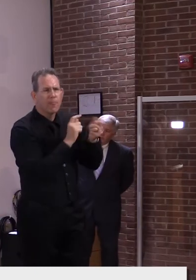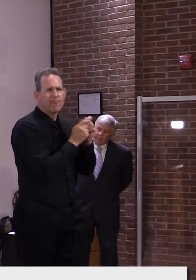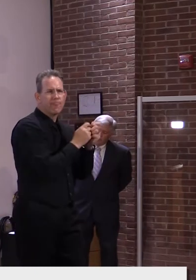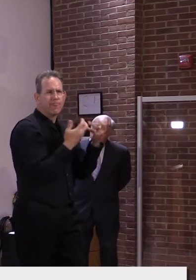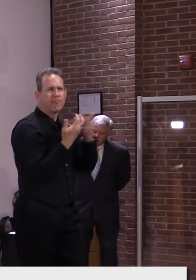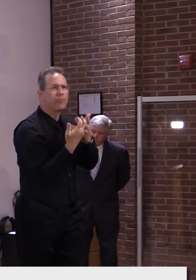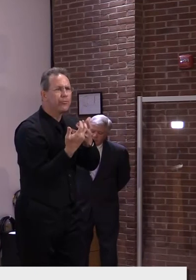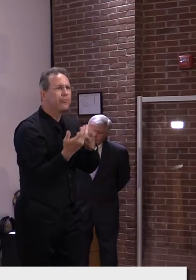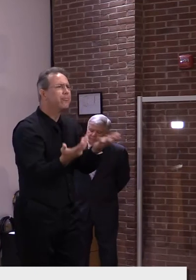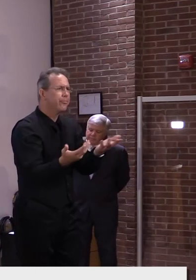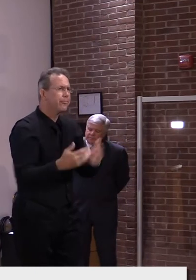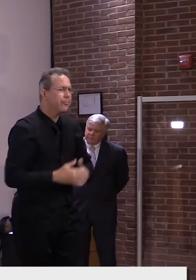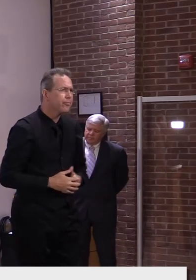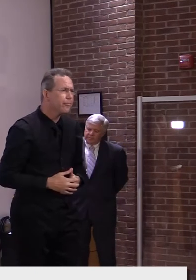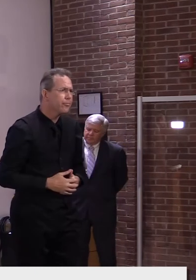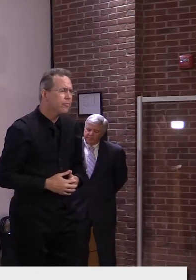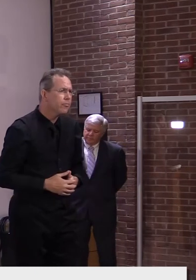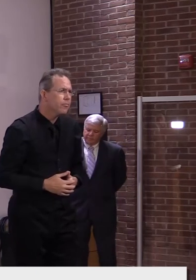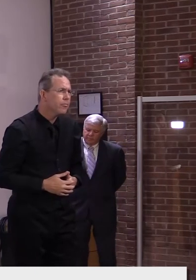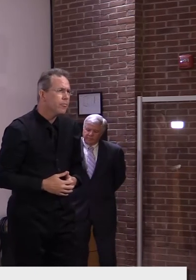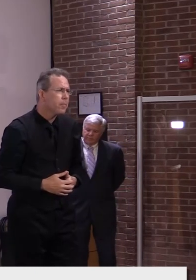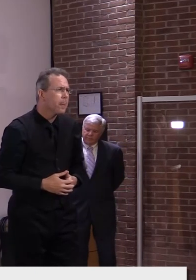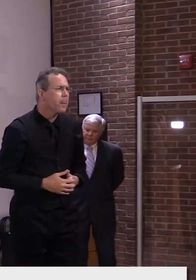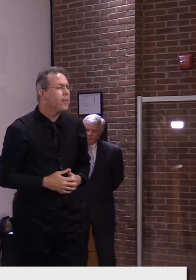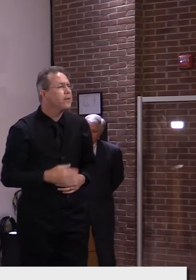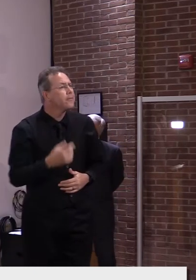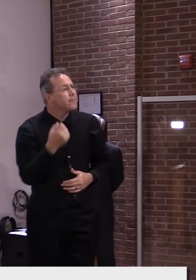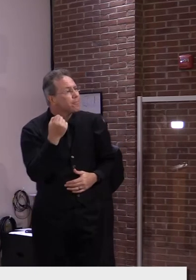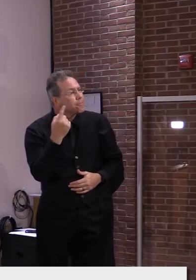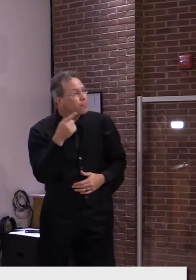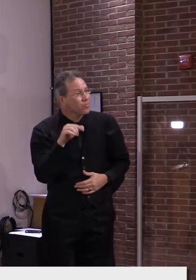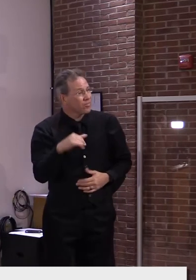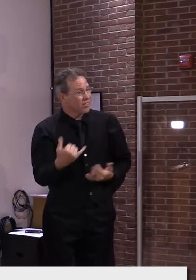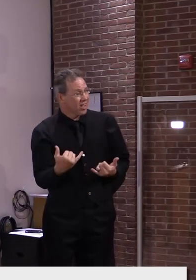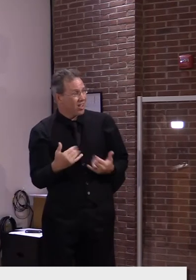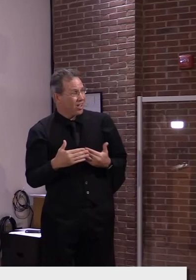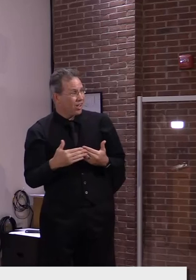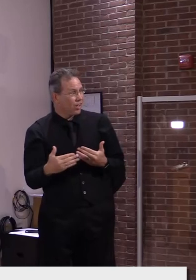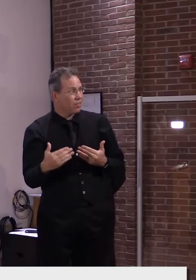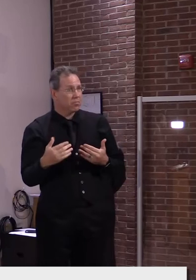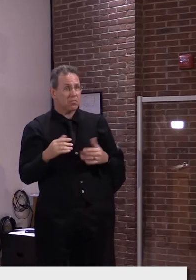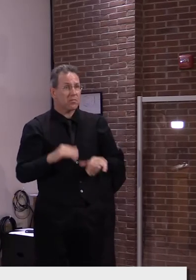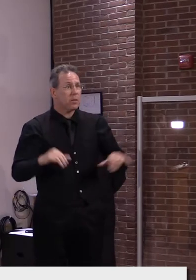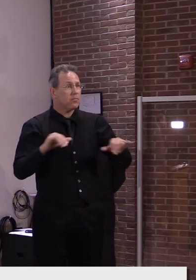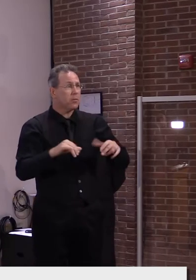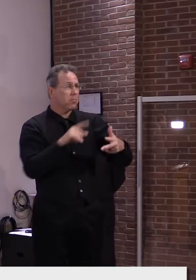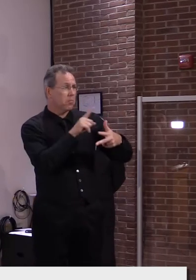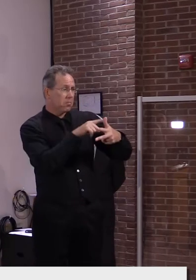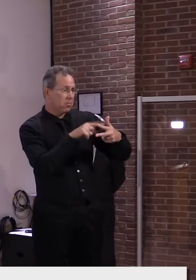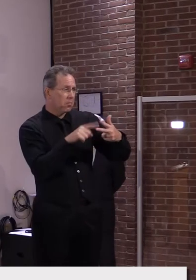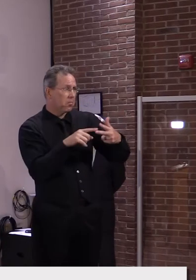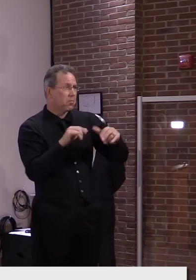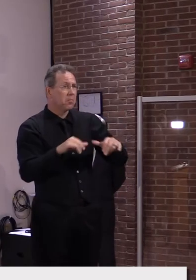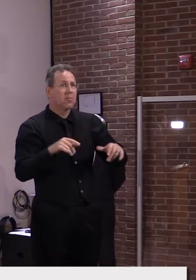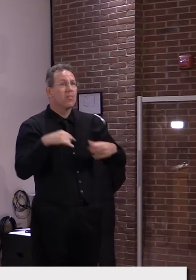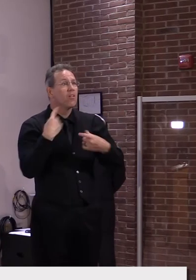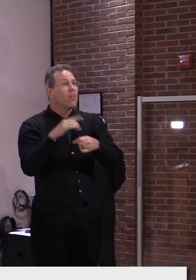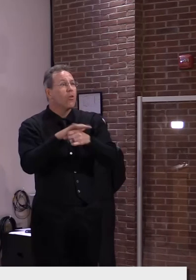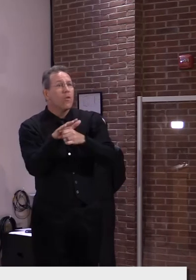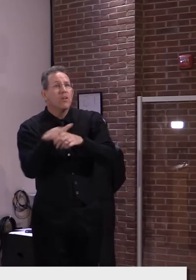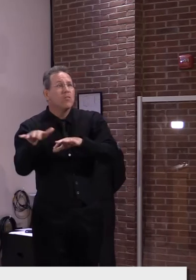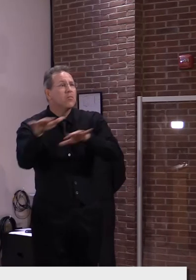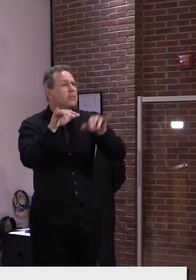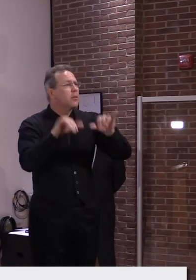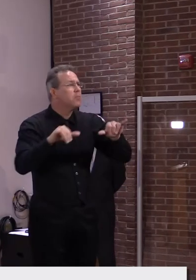need, and that if people get a booster in the fall or after a year of their being vaccinated, that it would have to be a